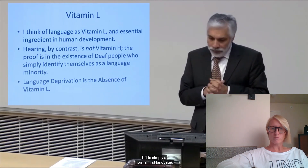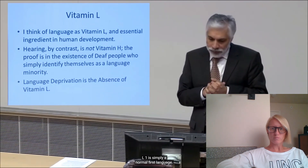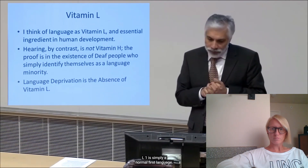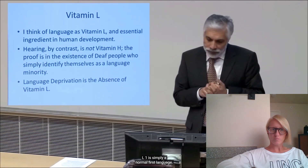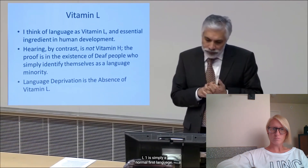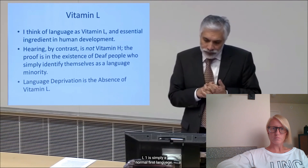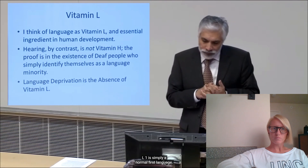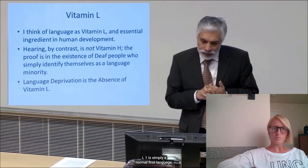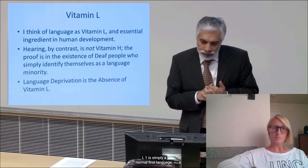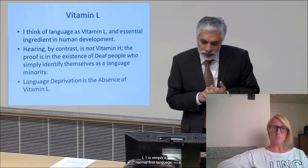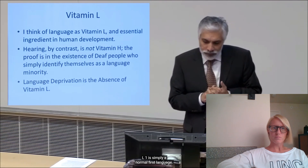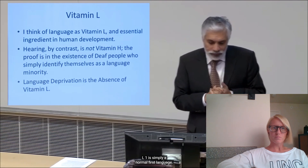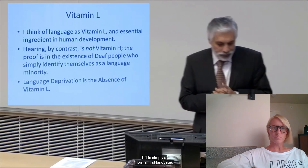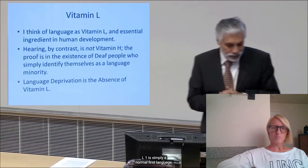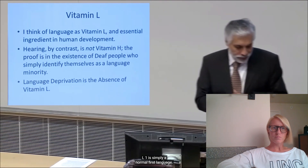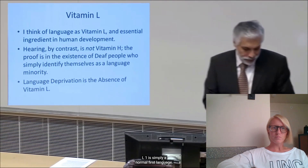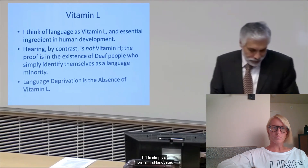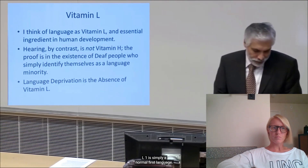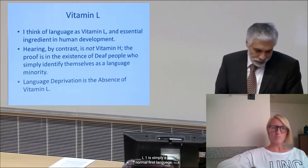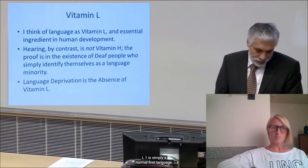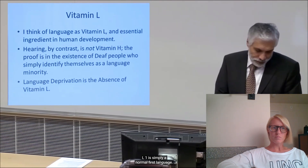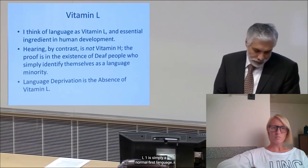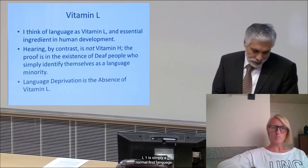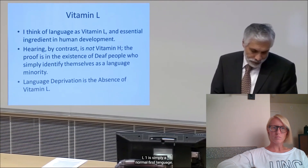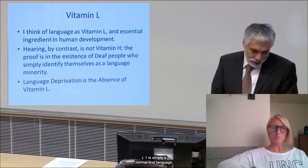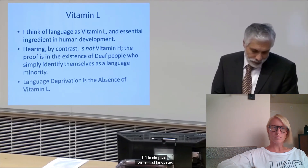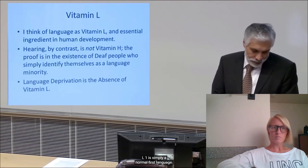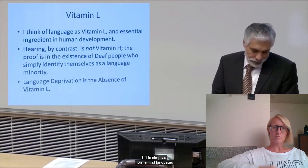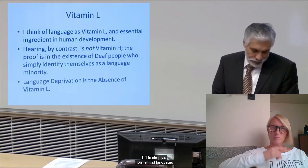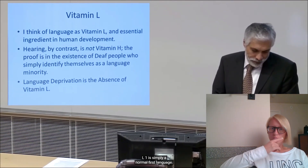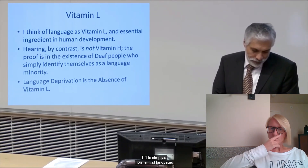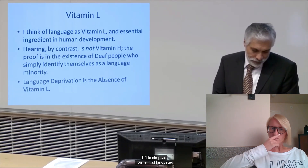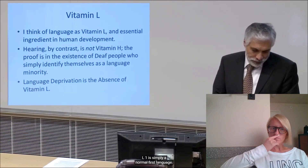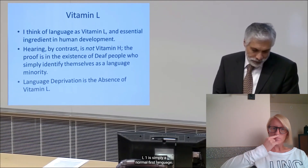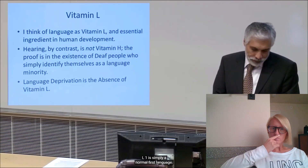simply a normal first language.